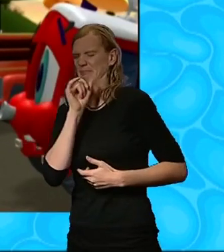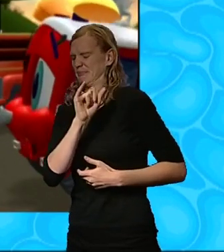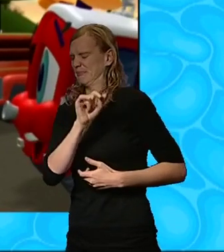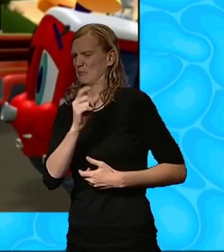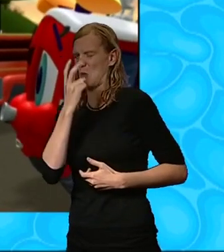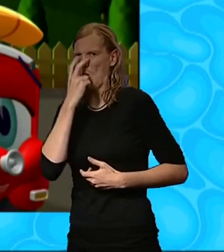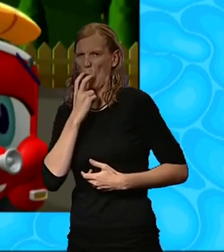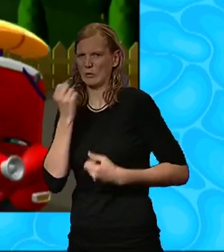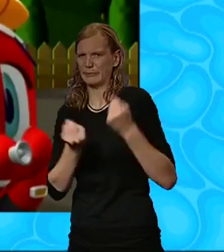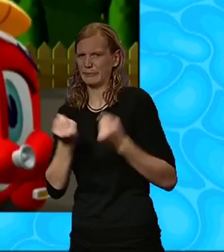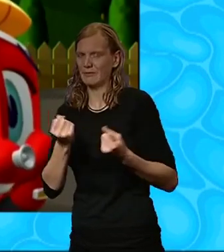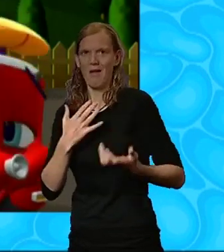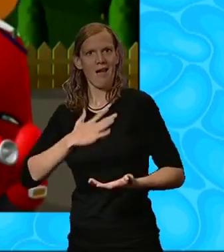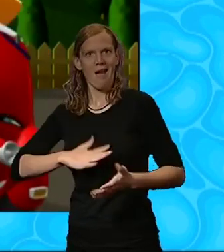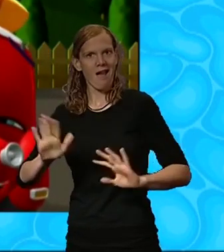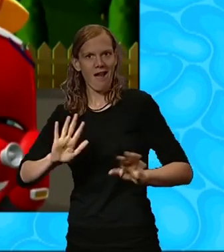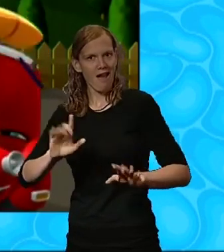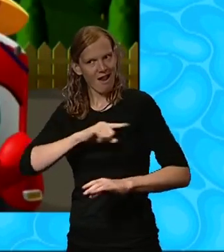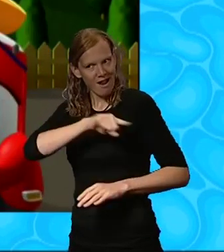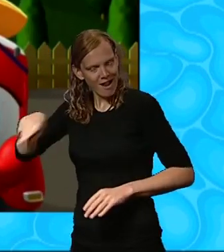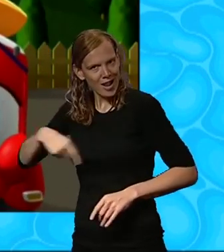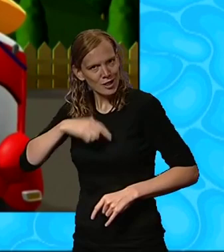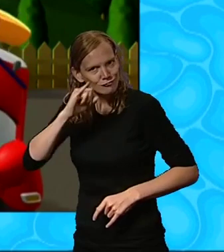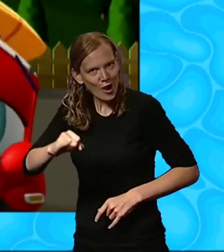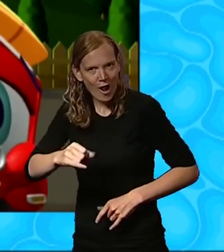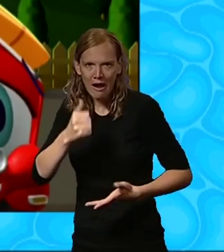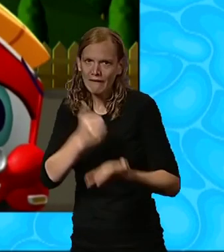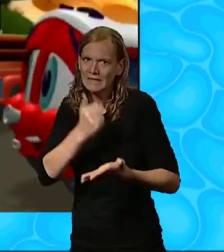that they are all wrong. Now I have 2 firefighting